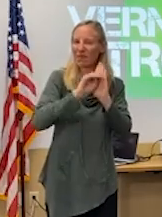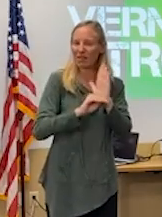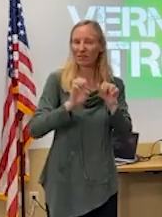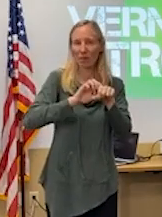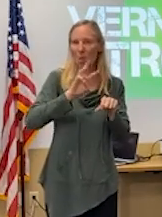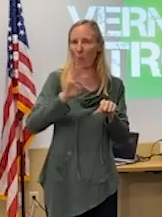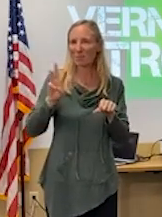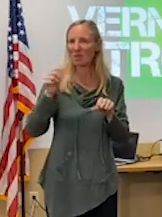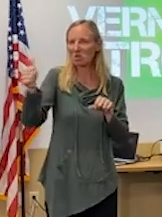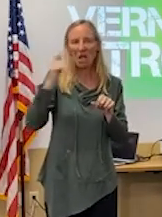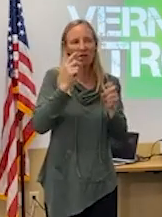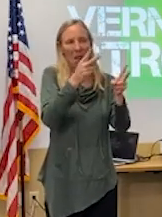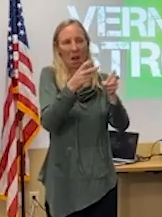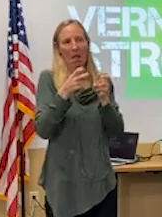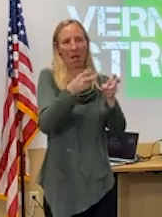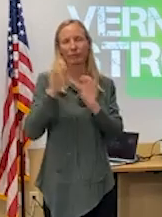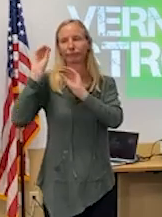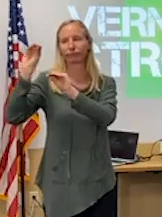our website at